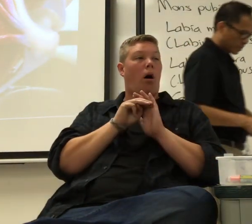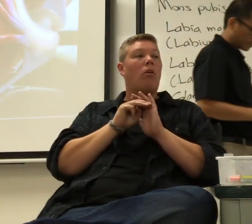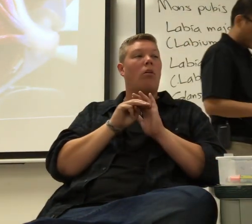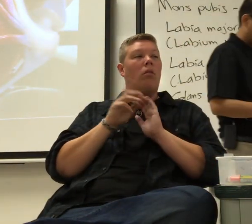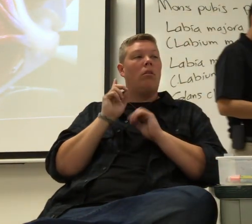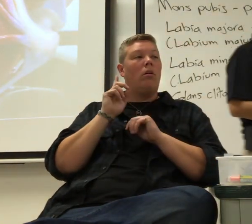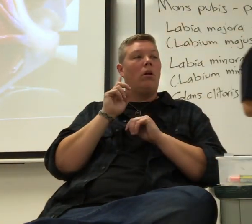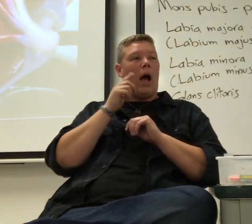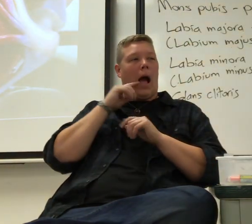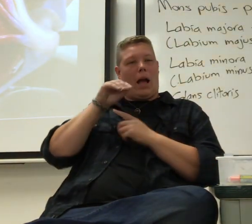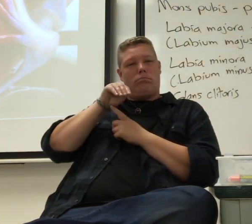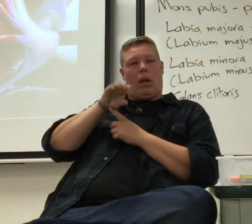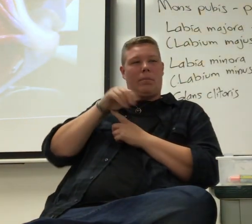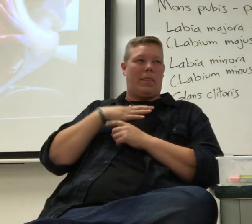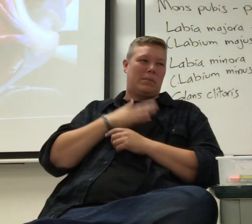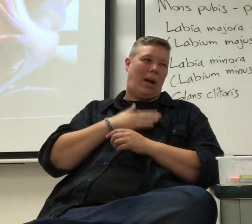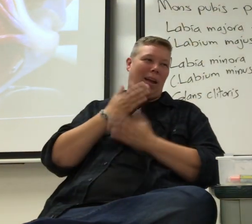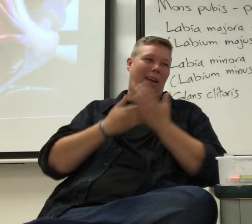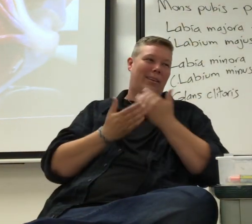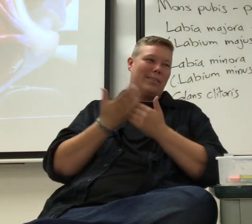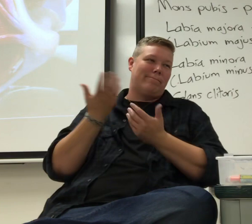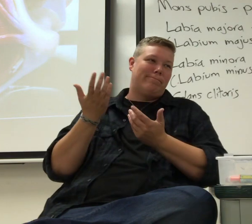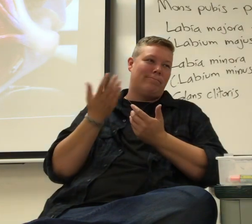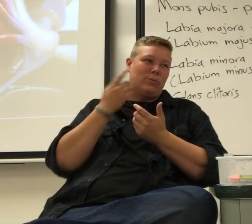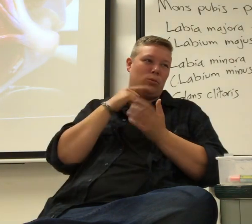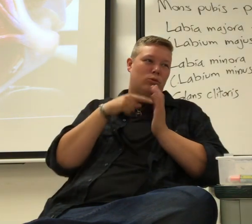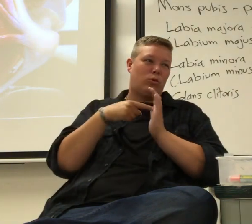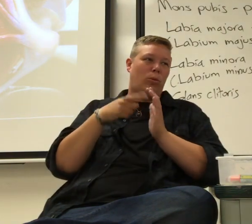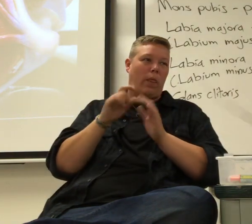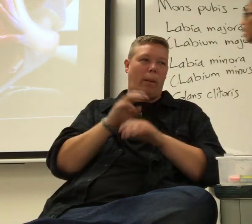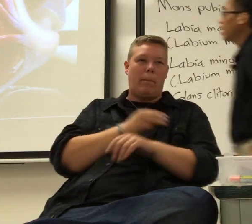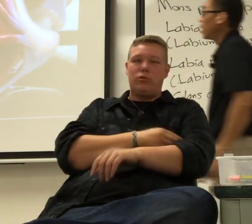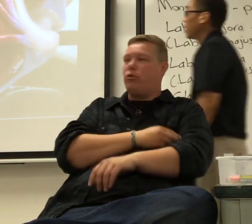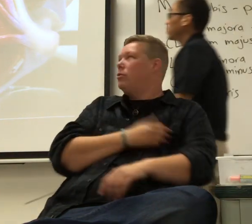And I took this picture, that's my hand, and I wanted to show you some of the muscles there.